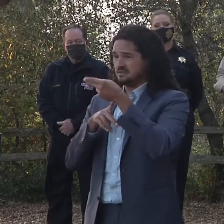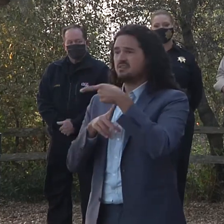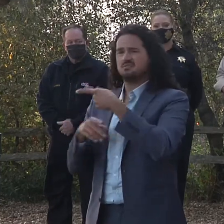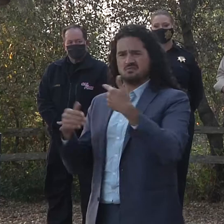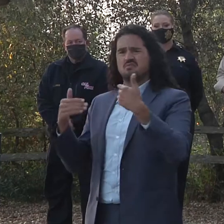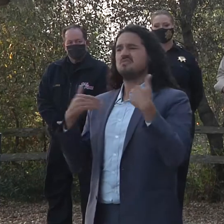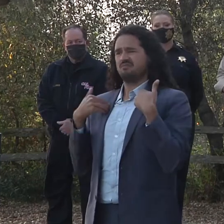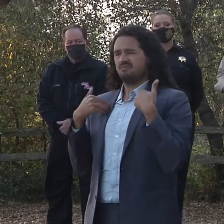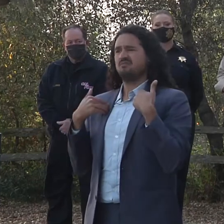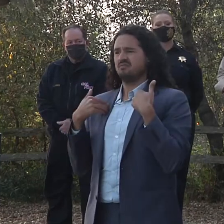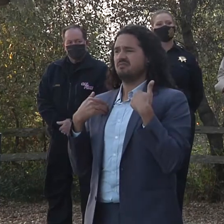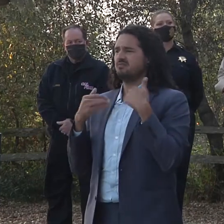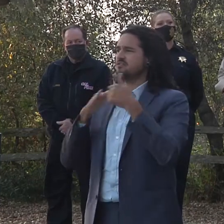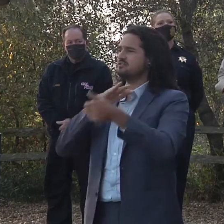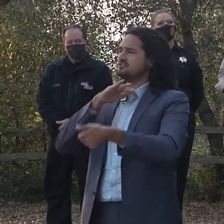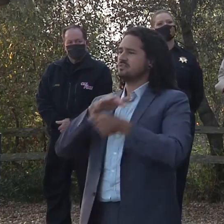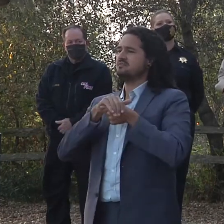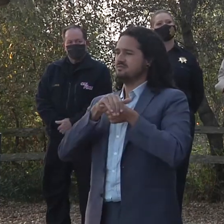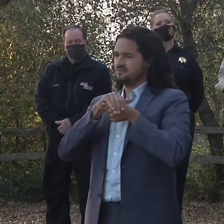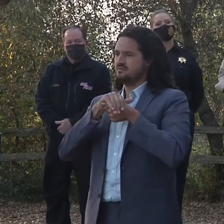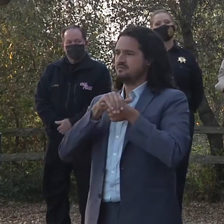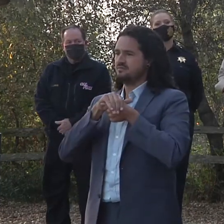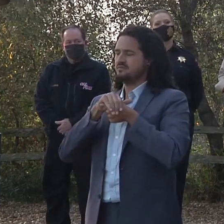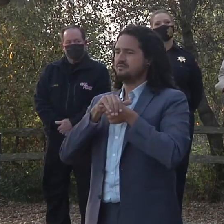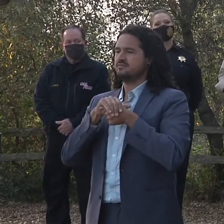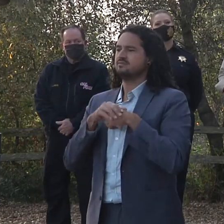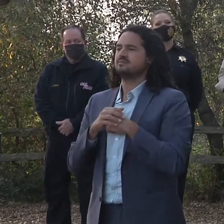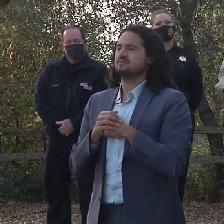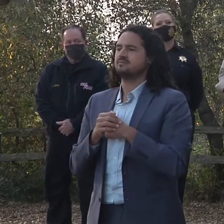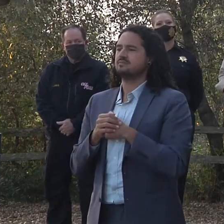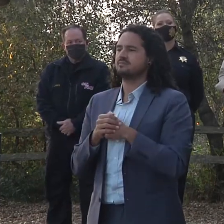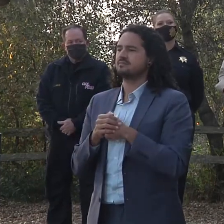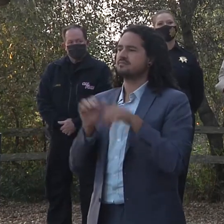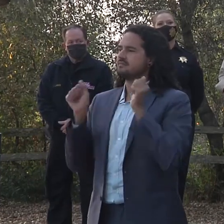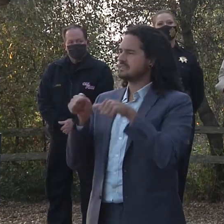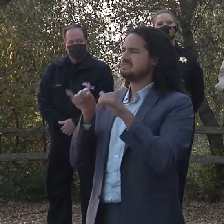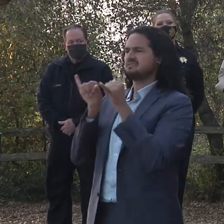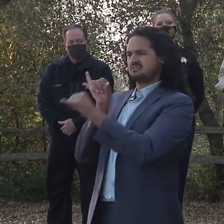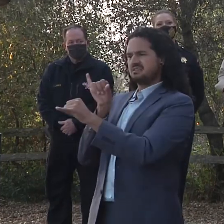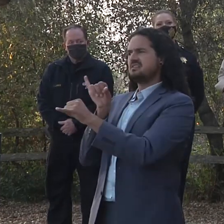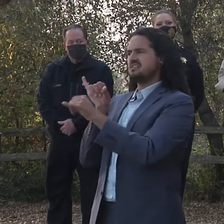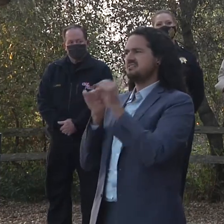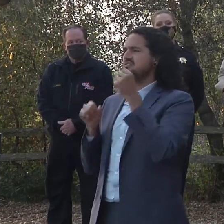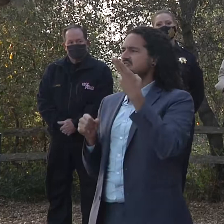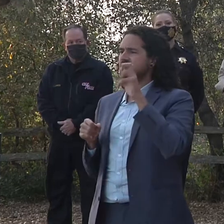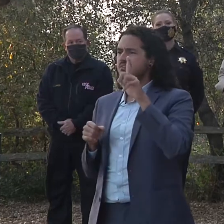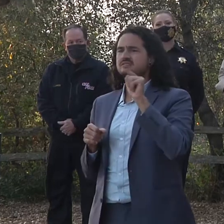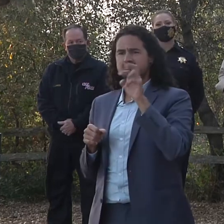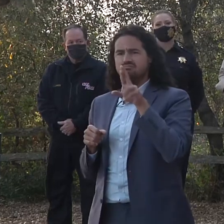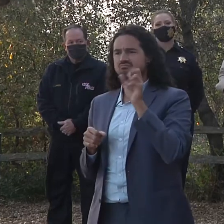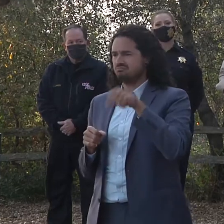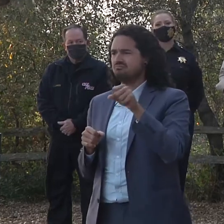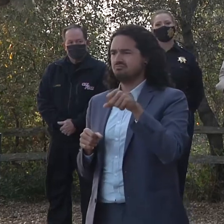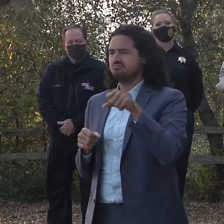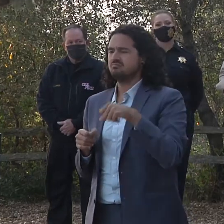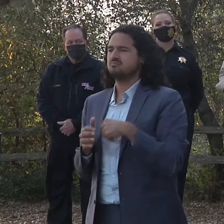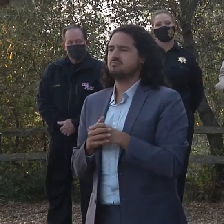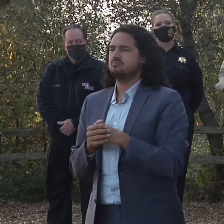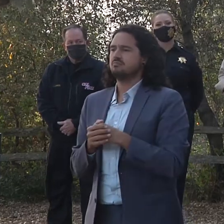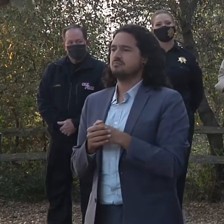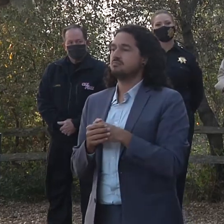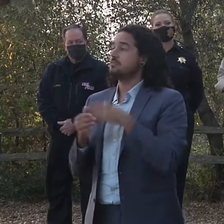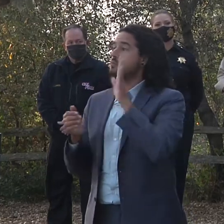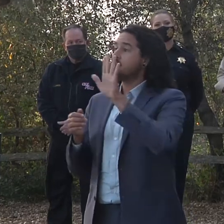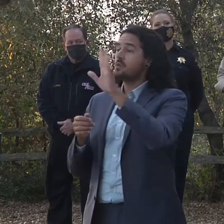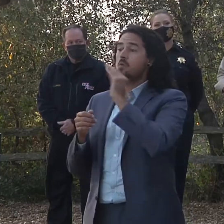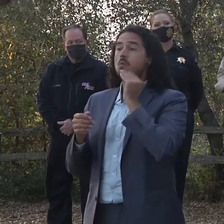But if you have been, if you are staying in a hotel and you're in a repopulated area, you have 24 hours to check out. If you have not been repopulated, if